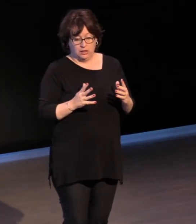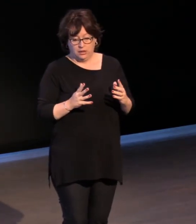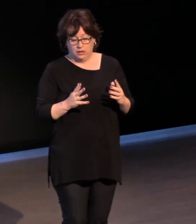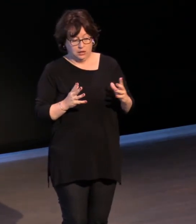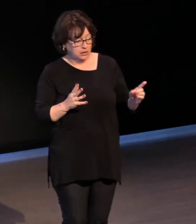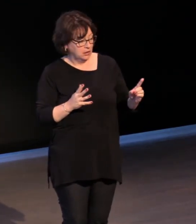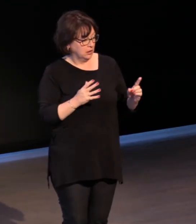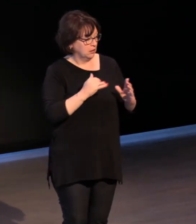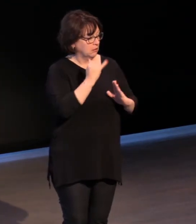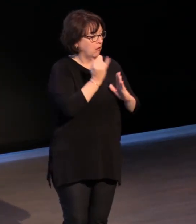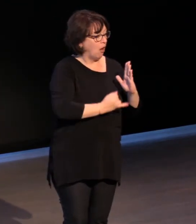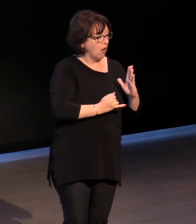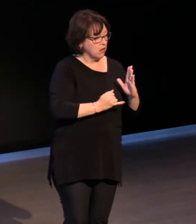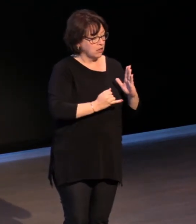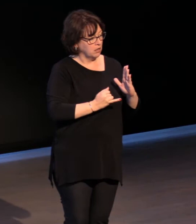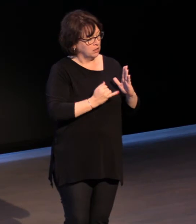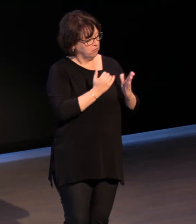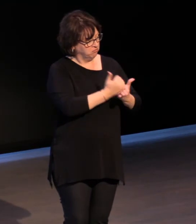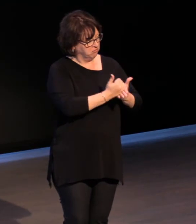healing.